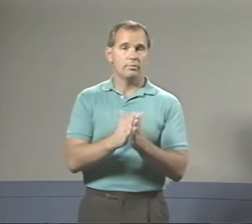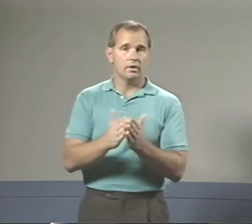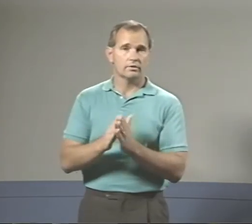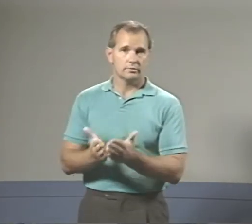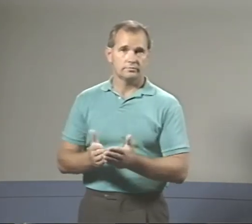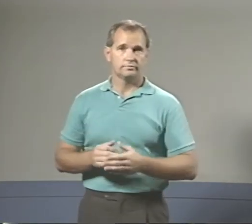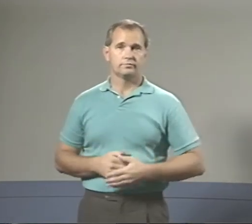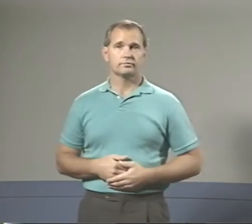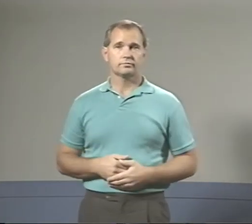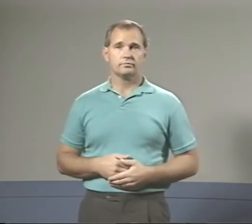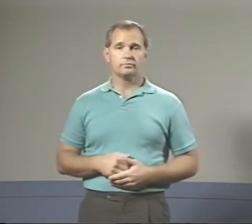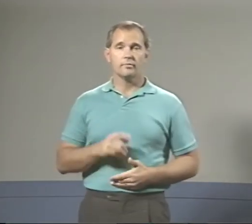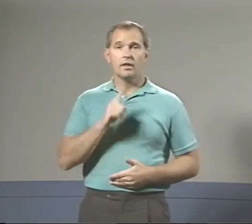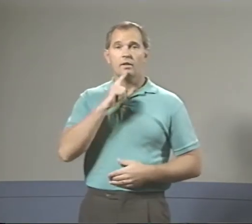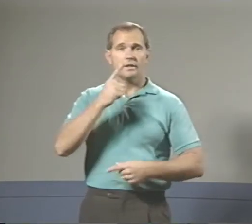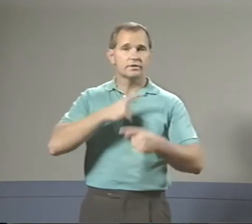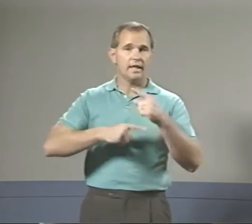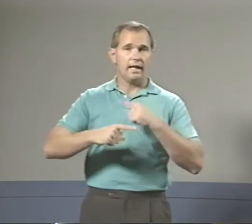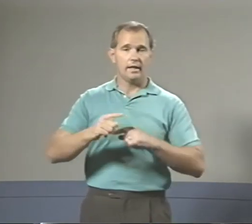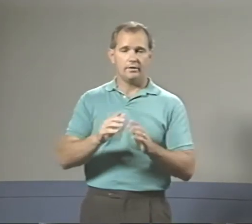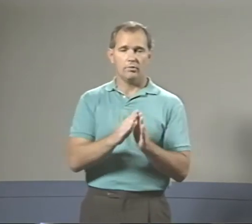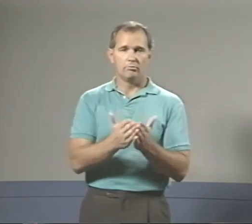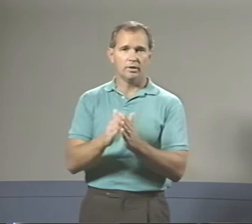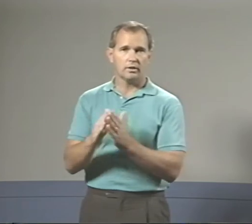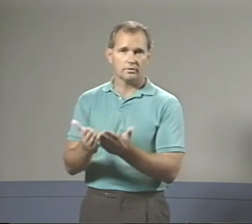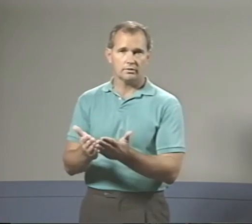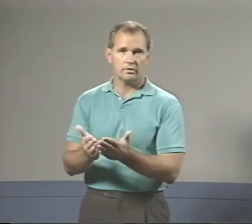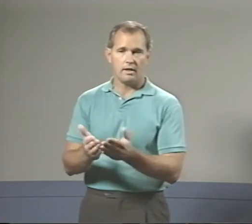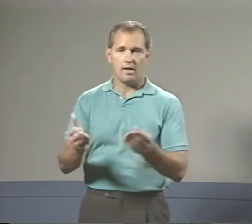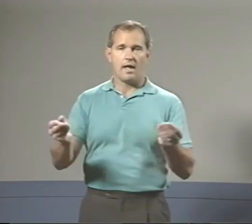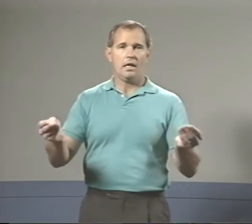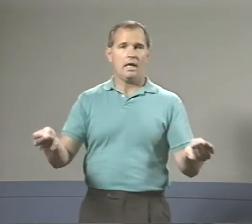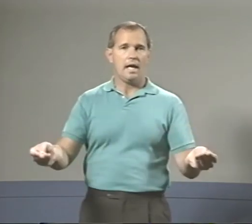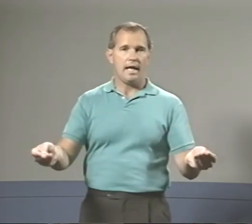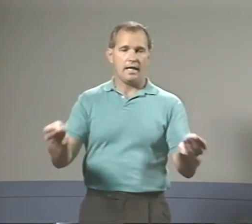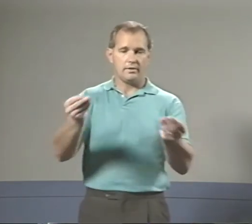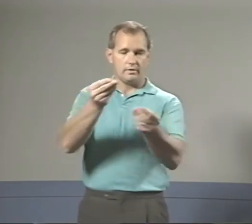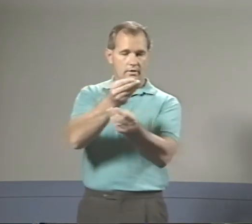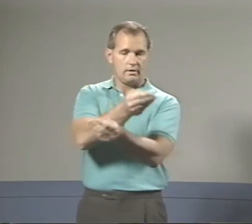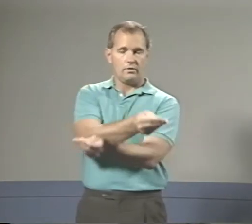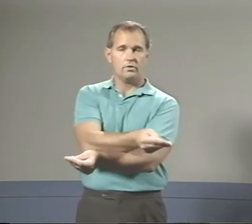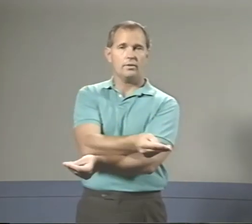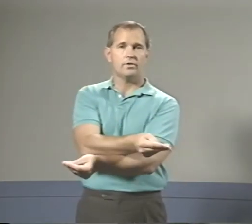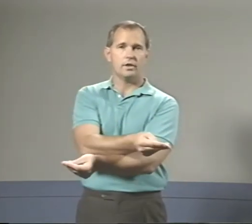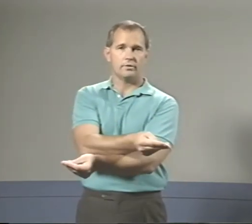books is signed books handed to each other.